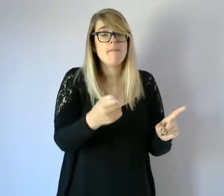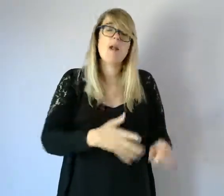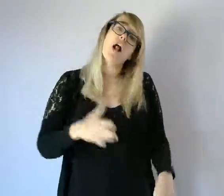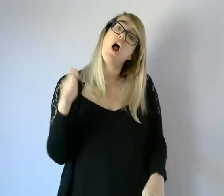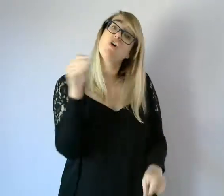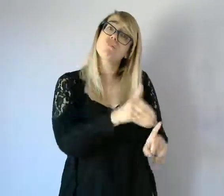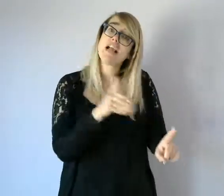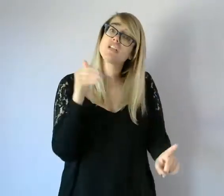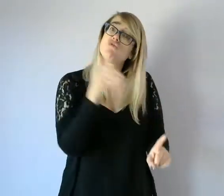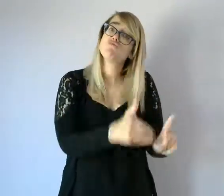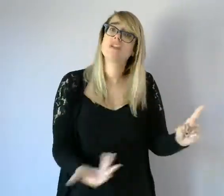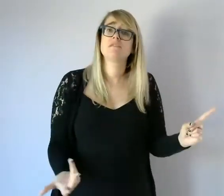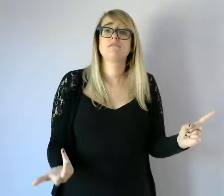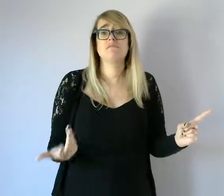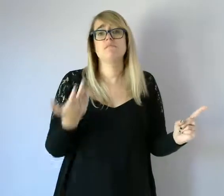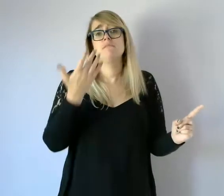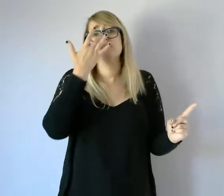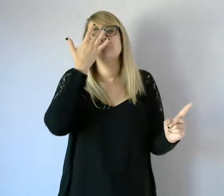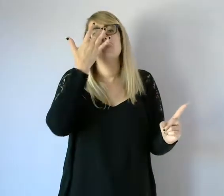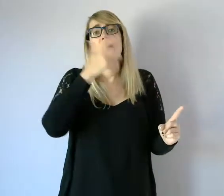harassment, verbal abuse,